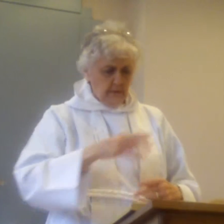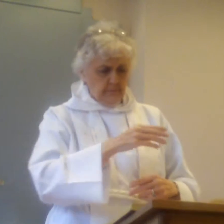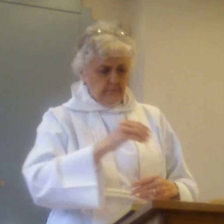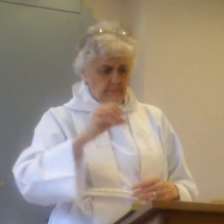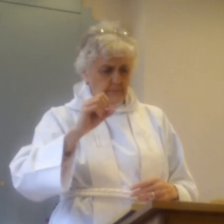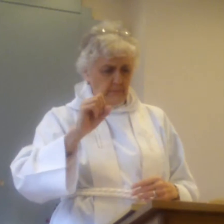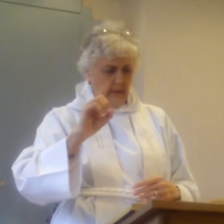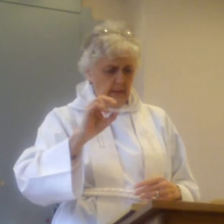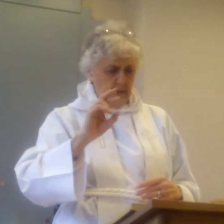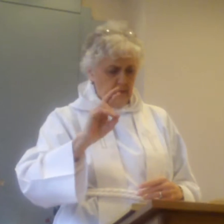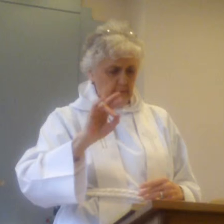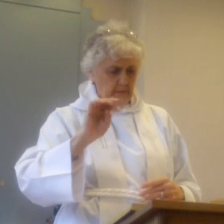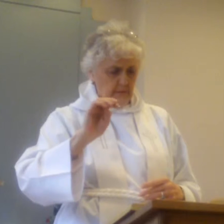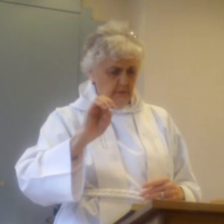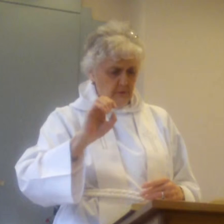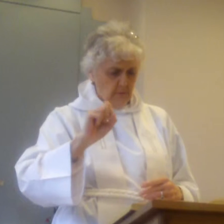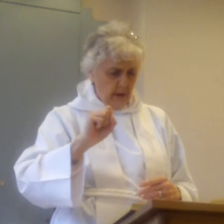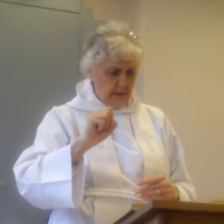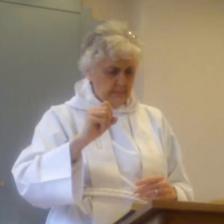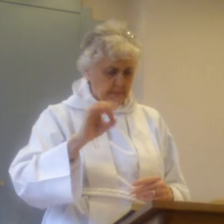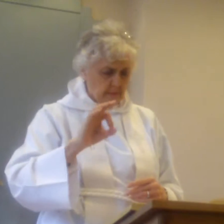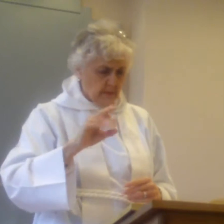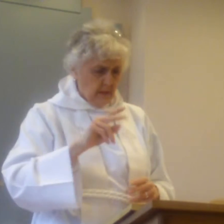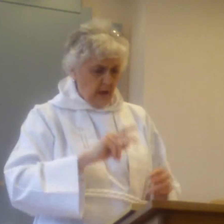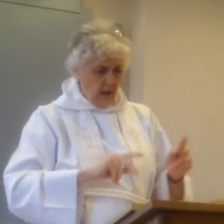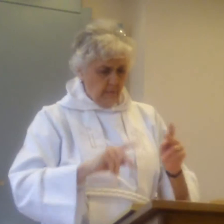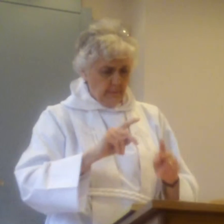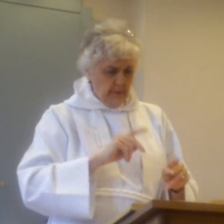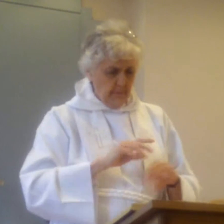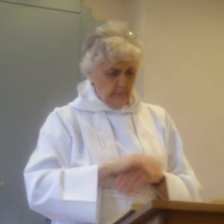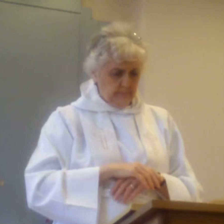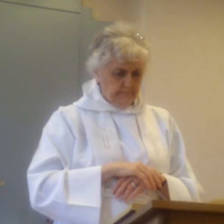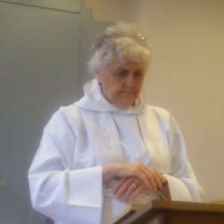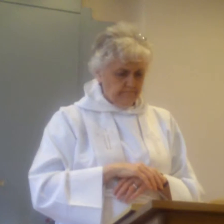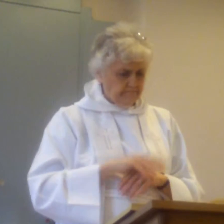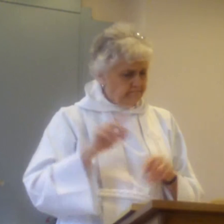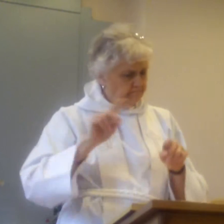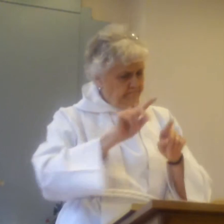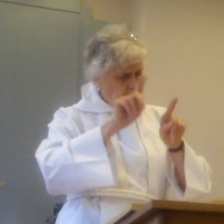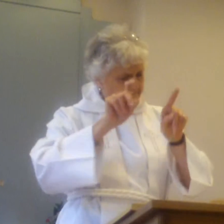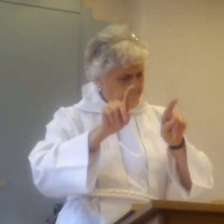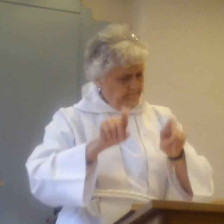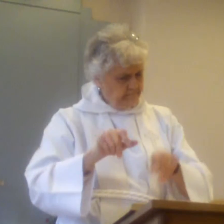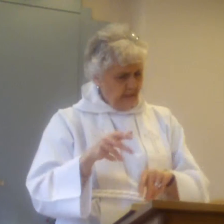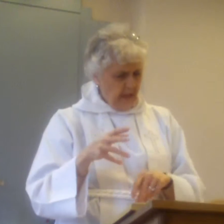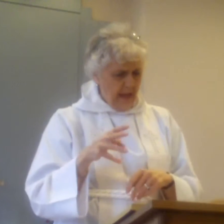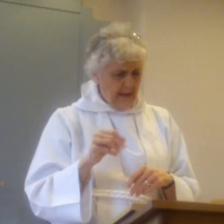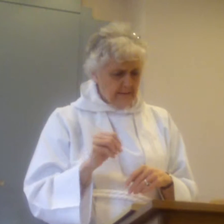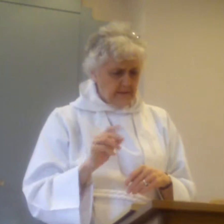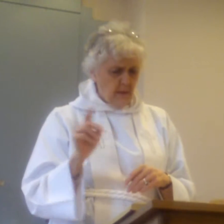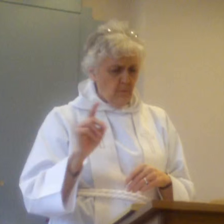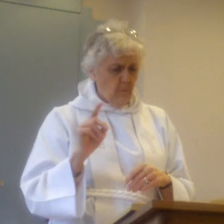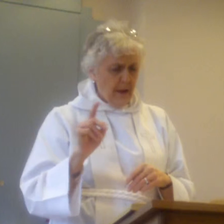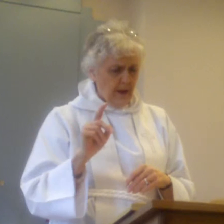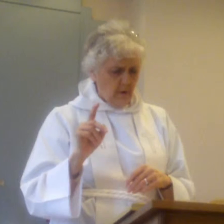and scribes of the people. He asked them where